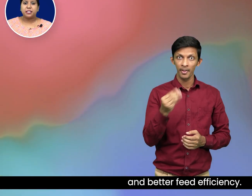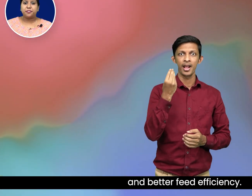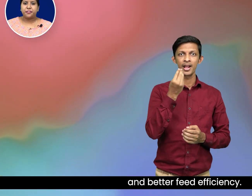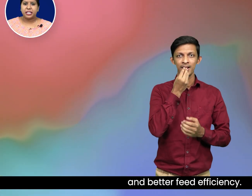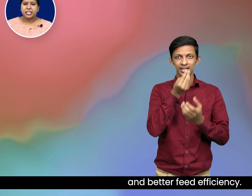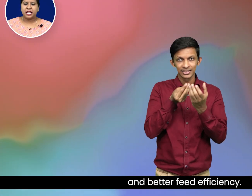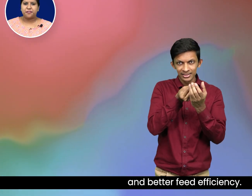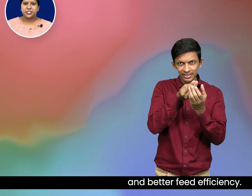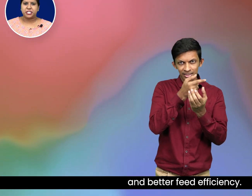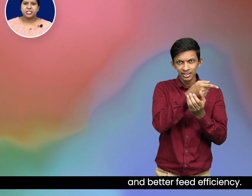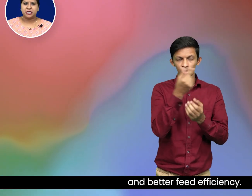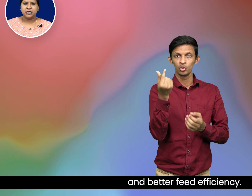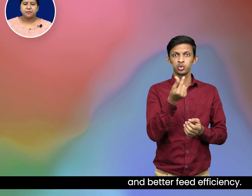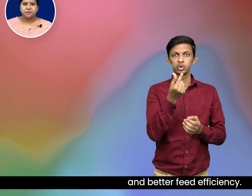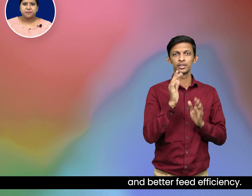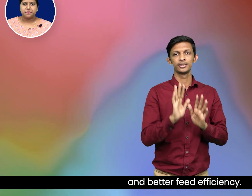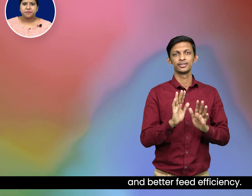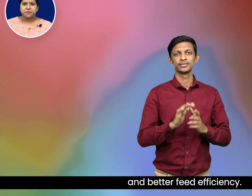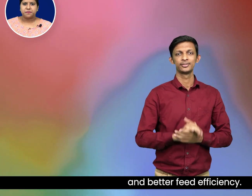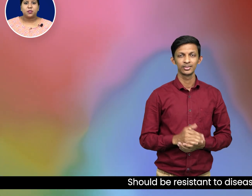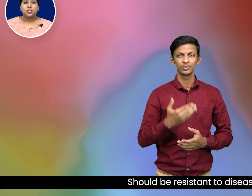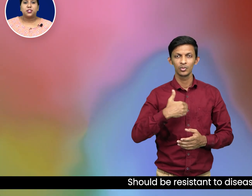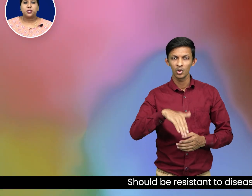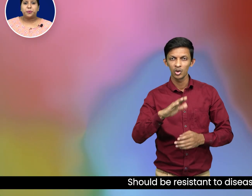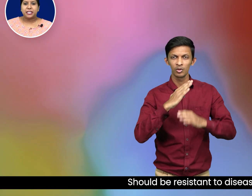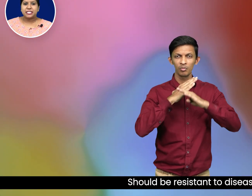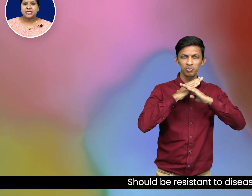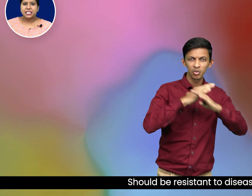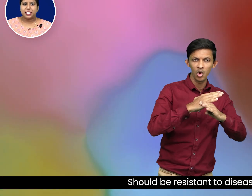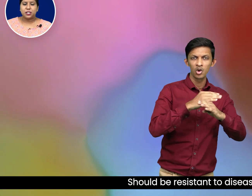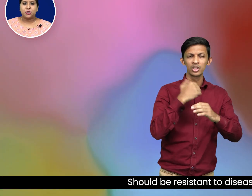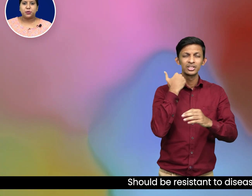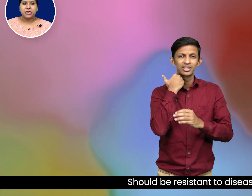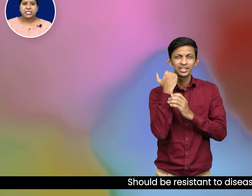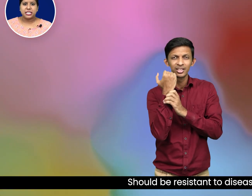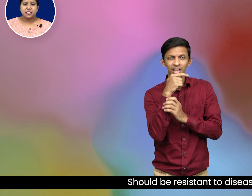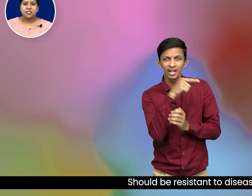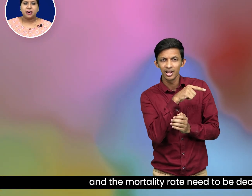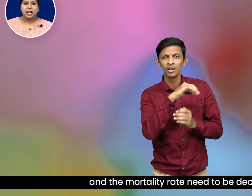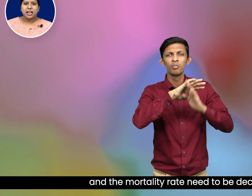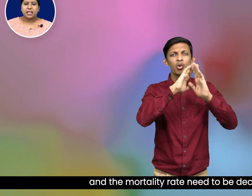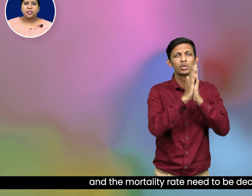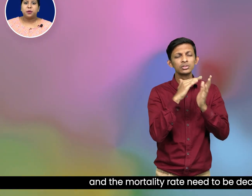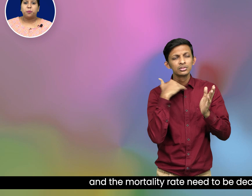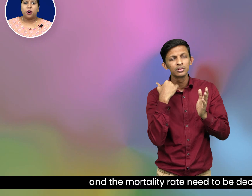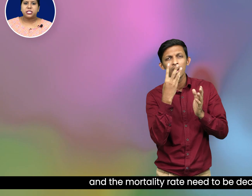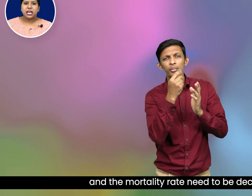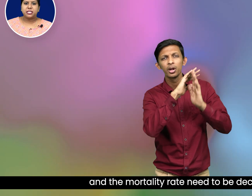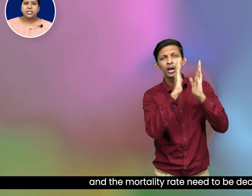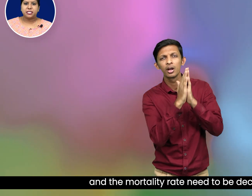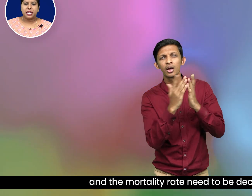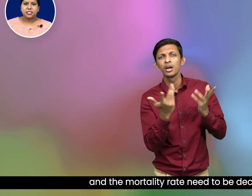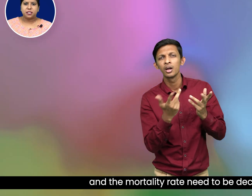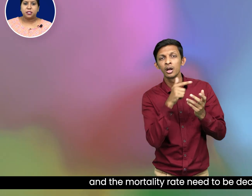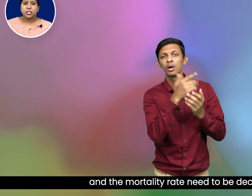and better feed efficiency, should be resistant to disease and